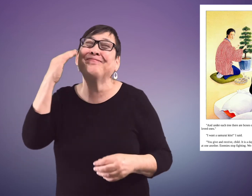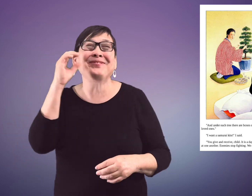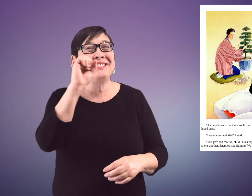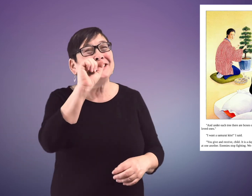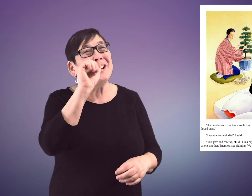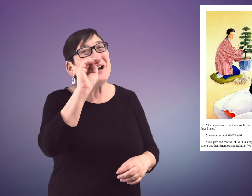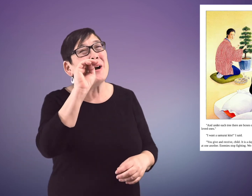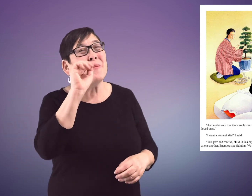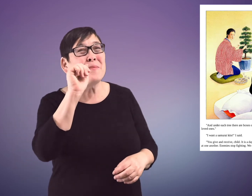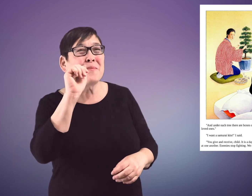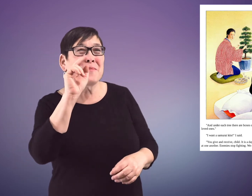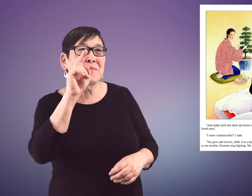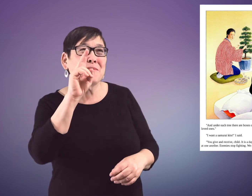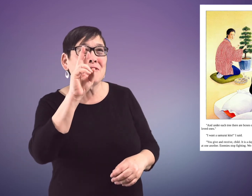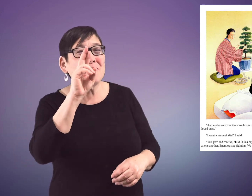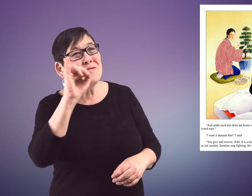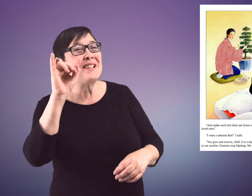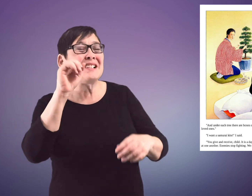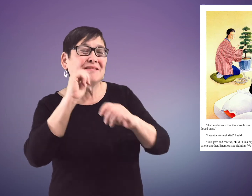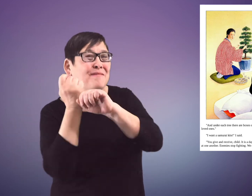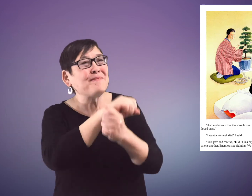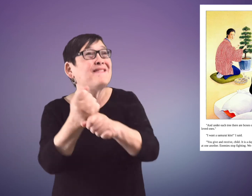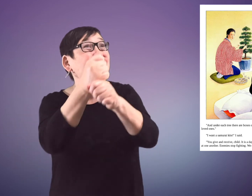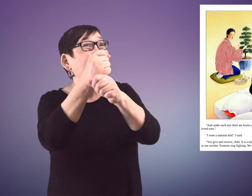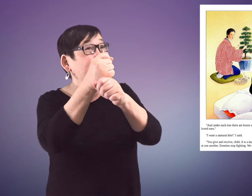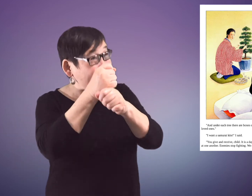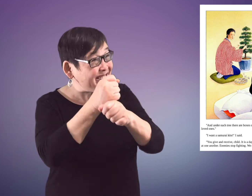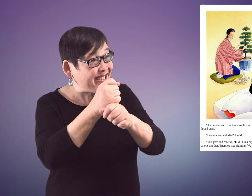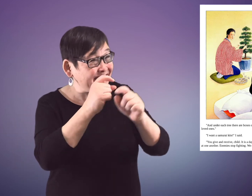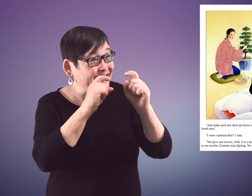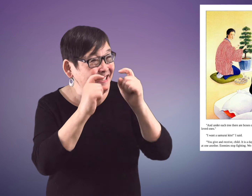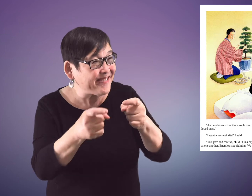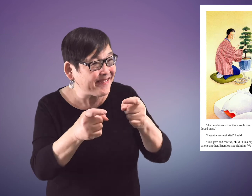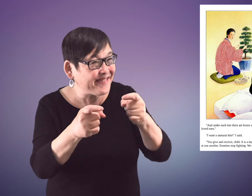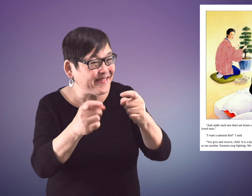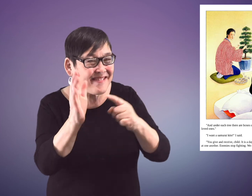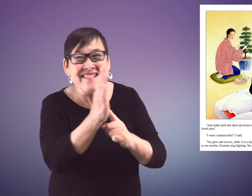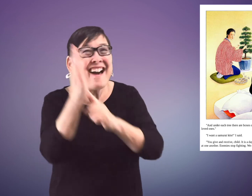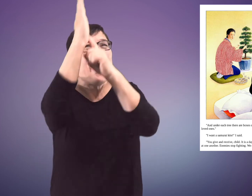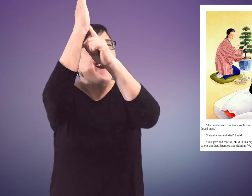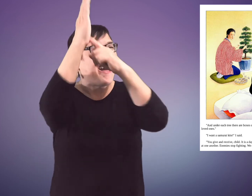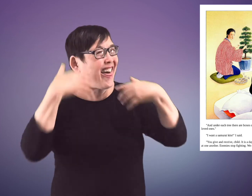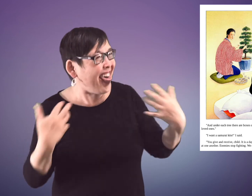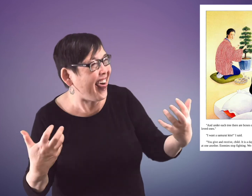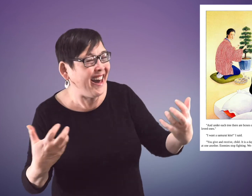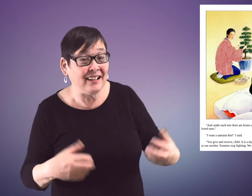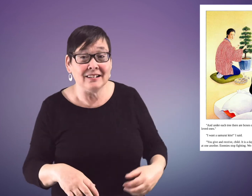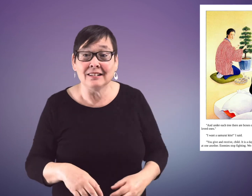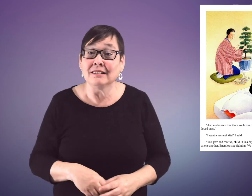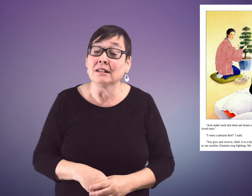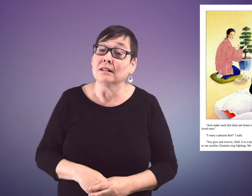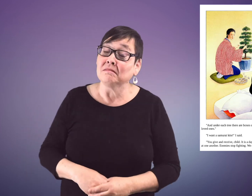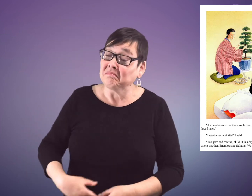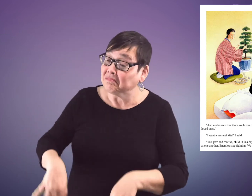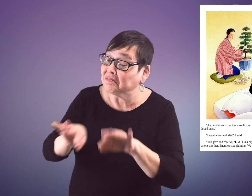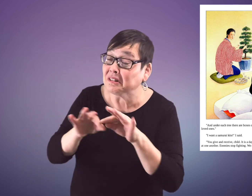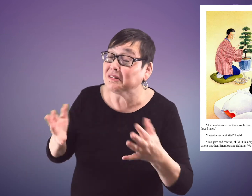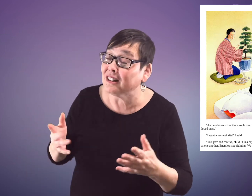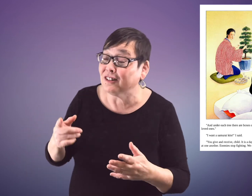I said, "I want a samurai kite." I knew exactly what I wanted.